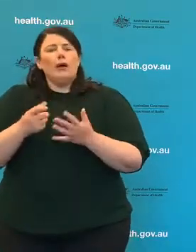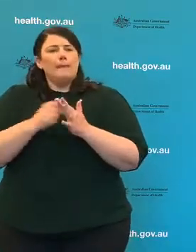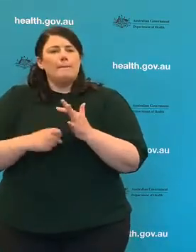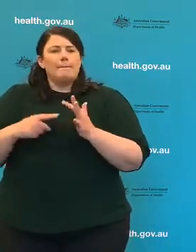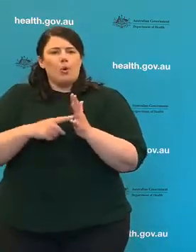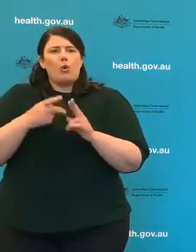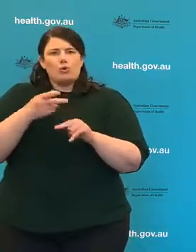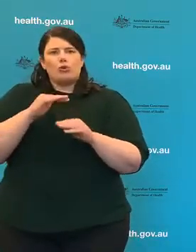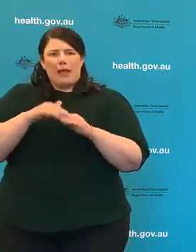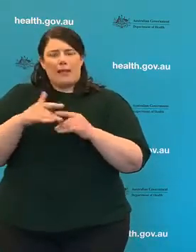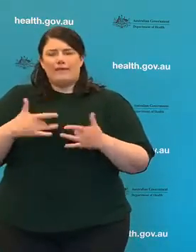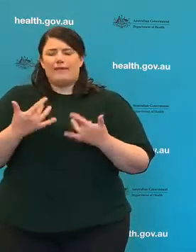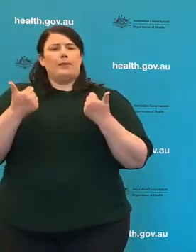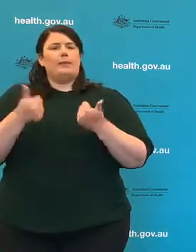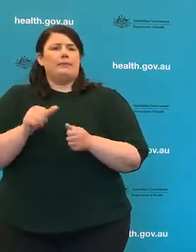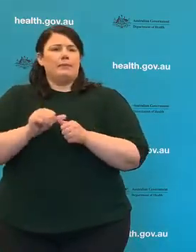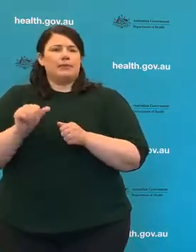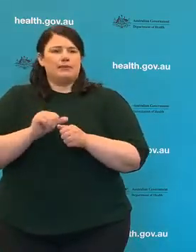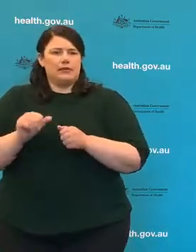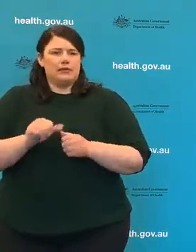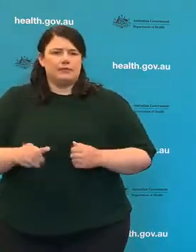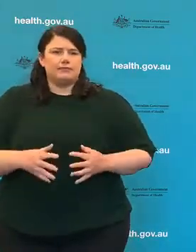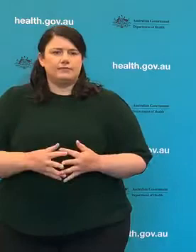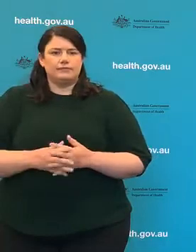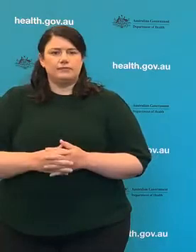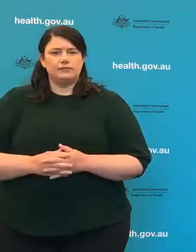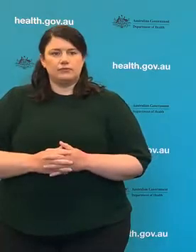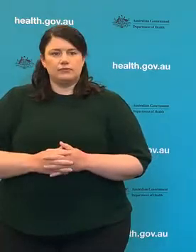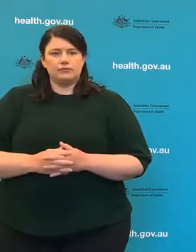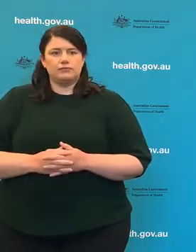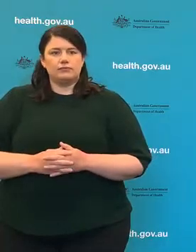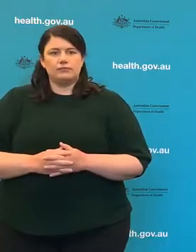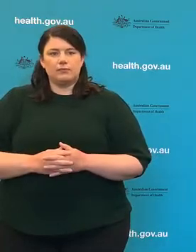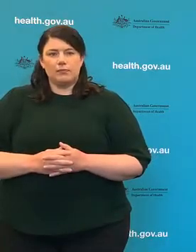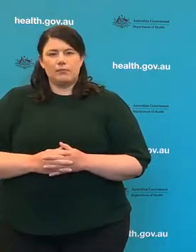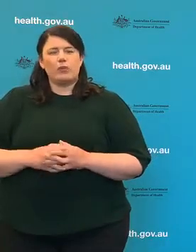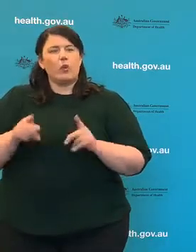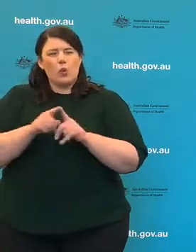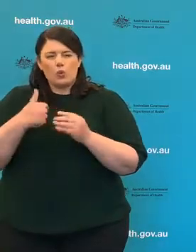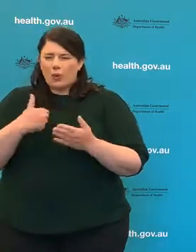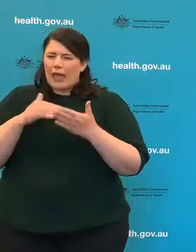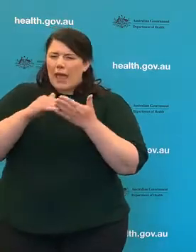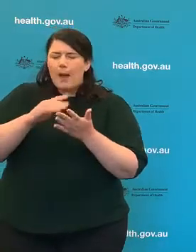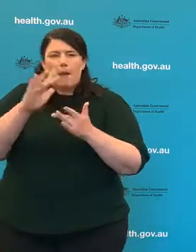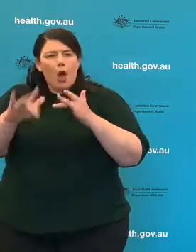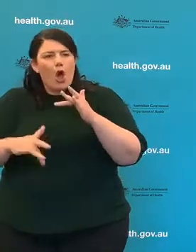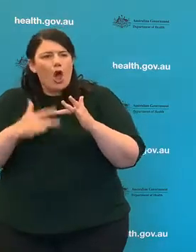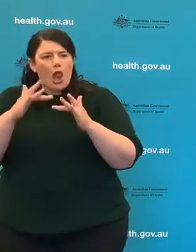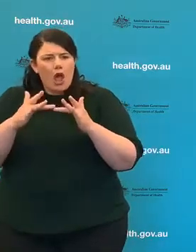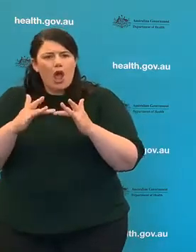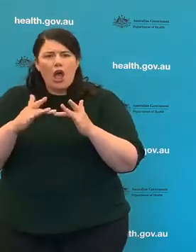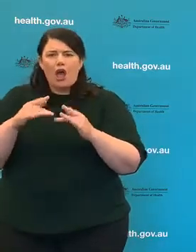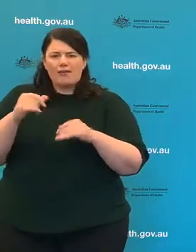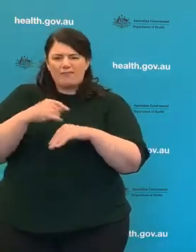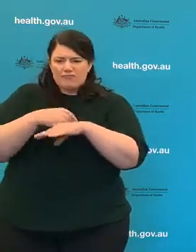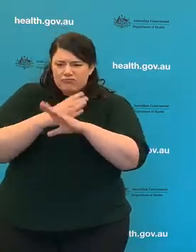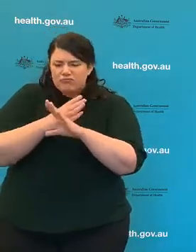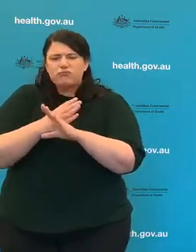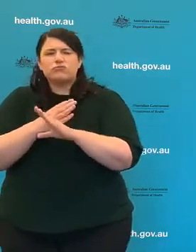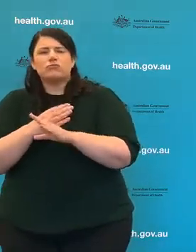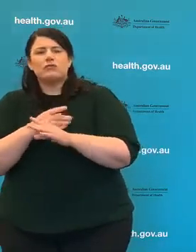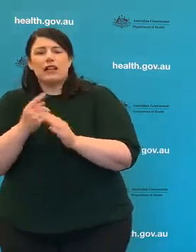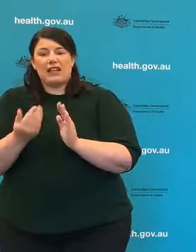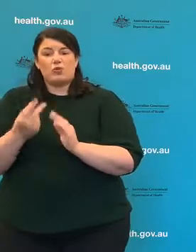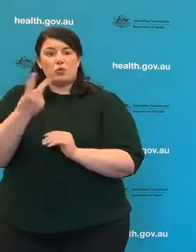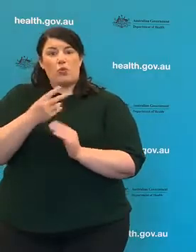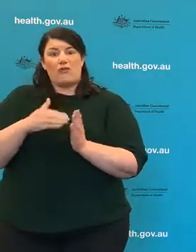with mental health. We've of course had some significant investments in digital supports, including $12 million additional